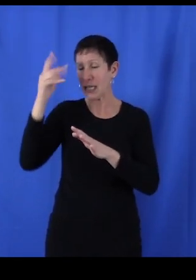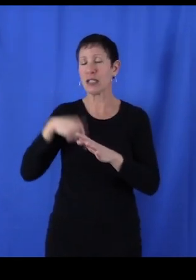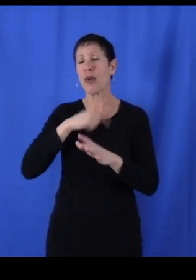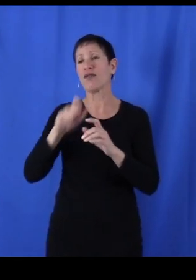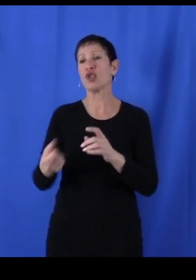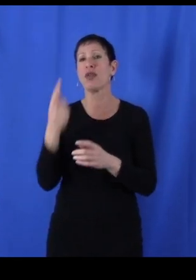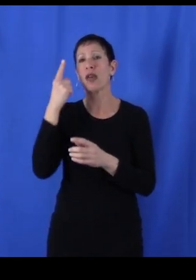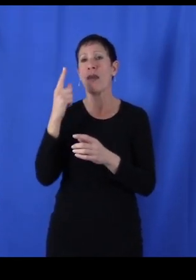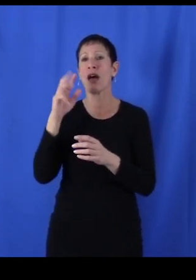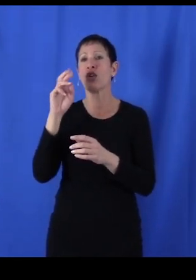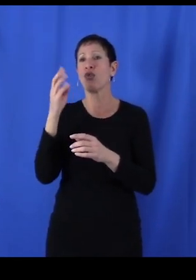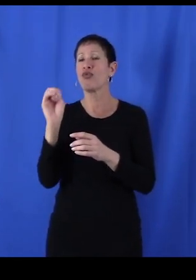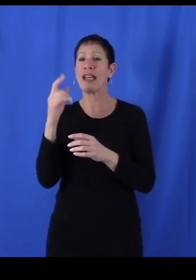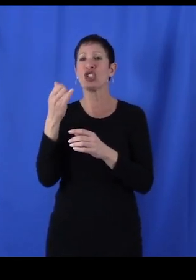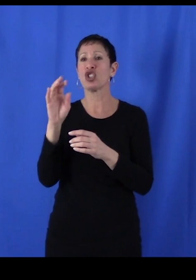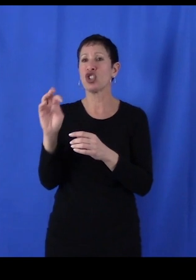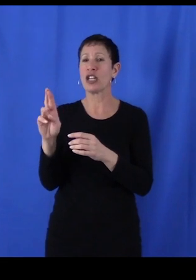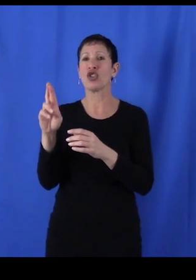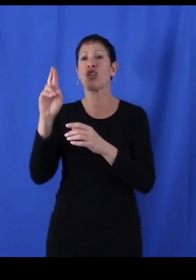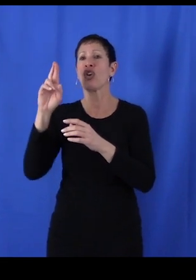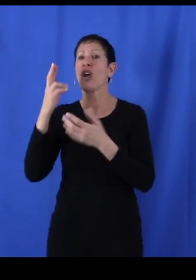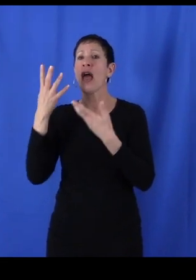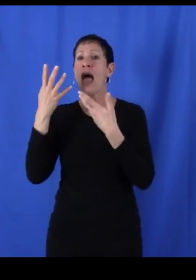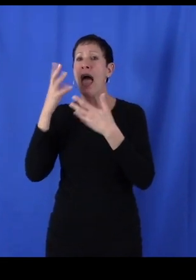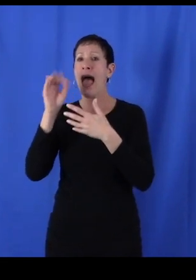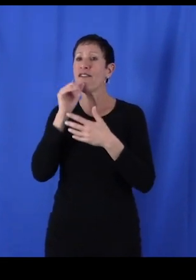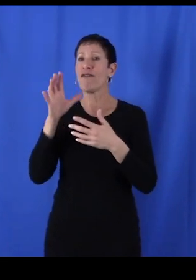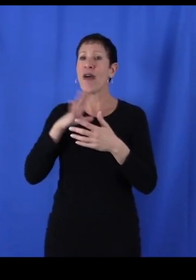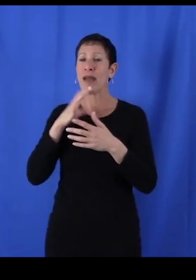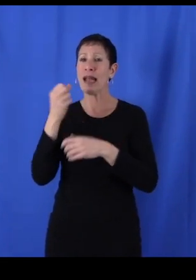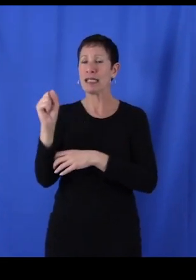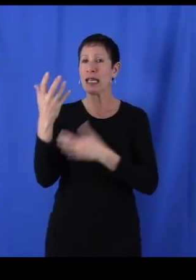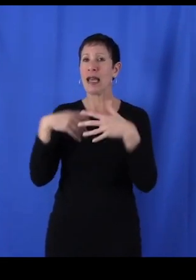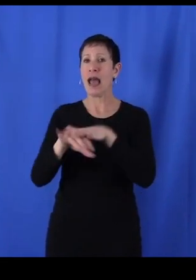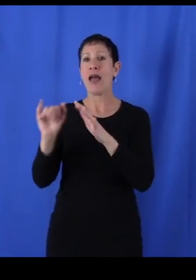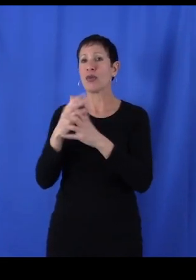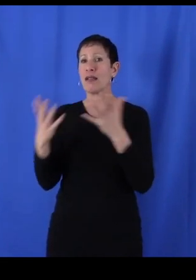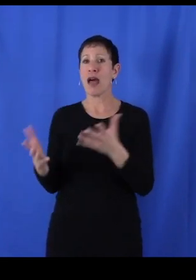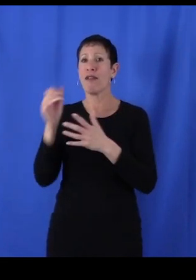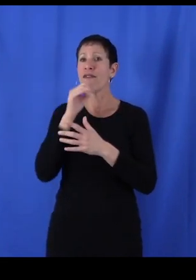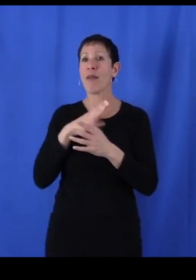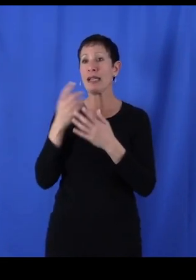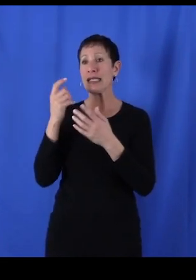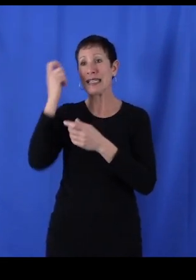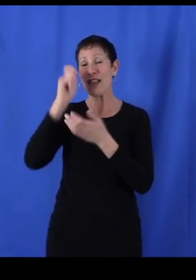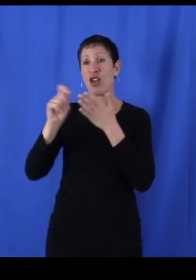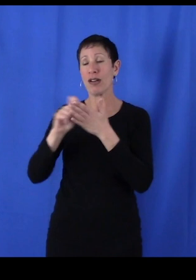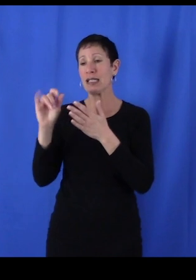sexuality together. And intersectionality theory came from women of color feminists such as Kimberlé